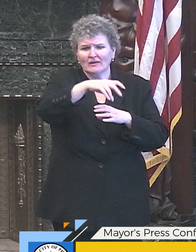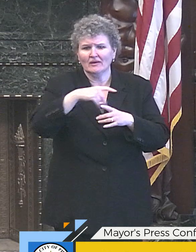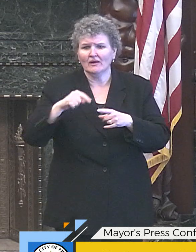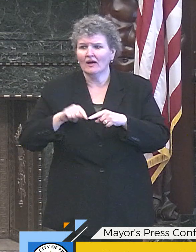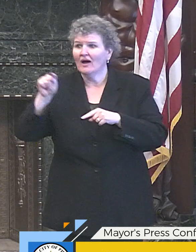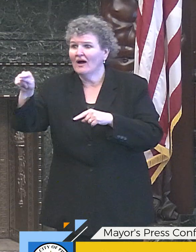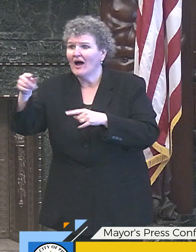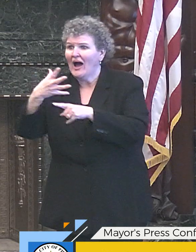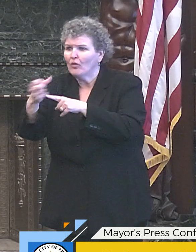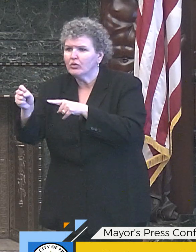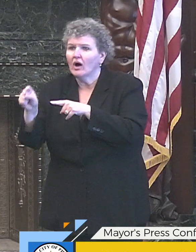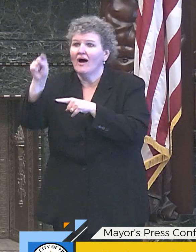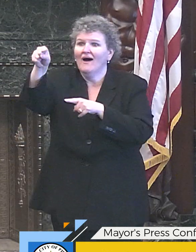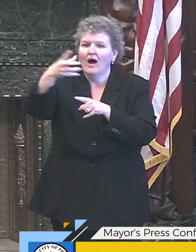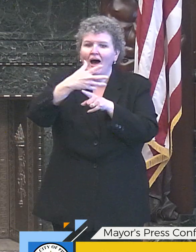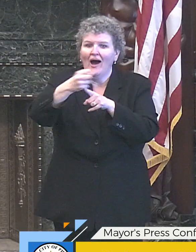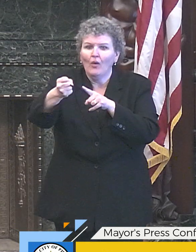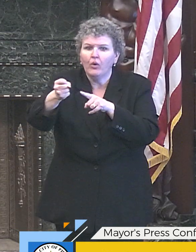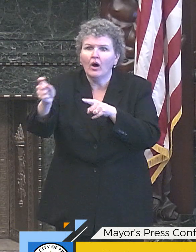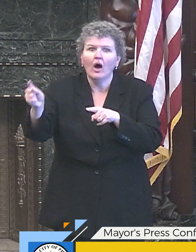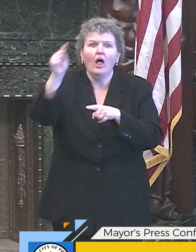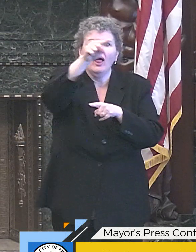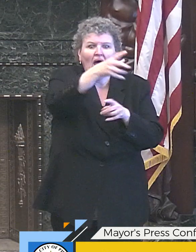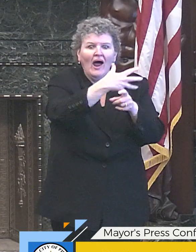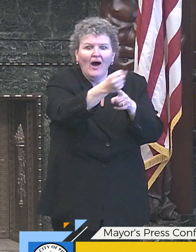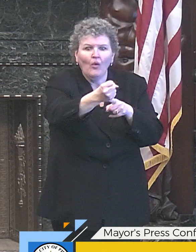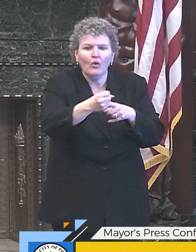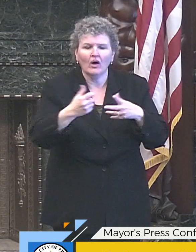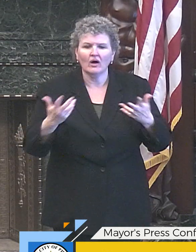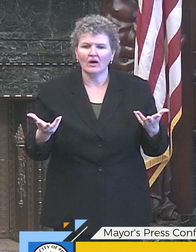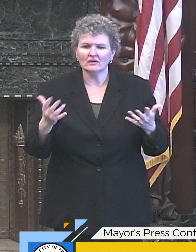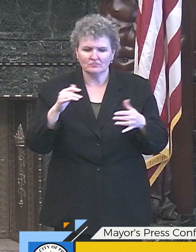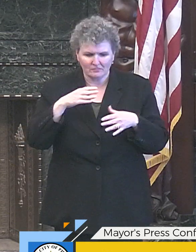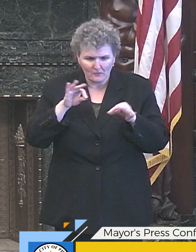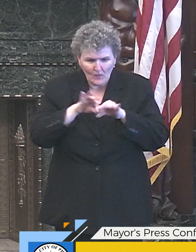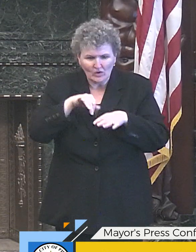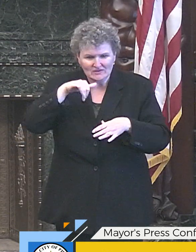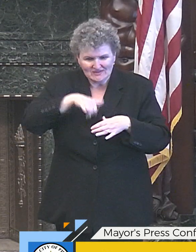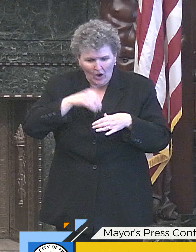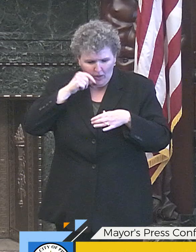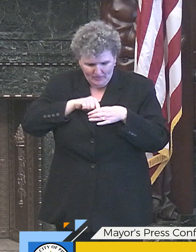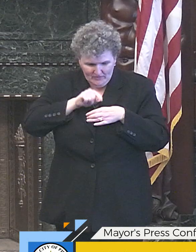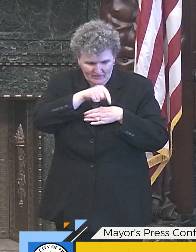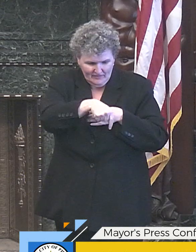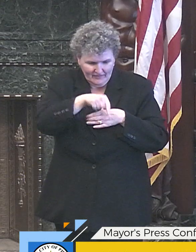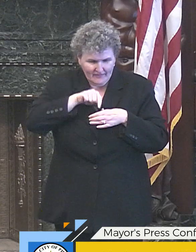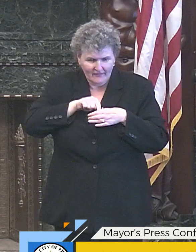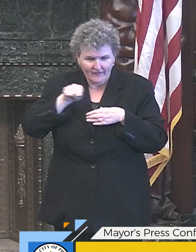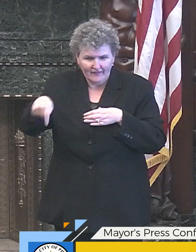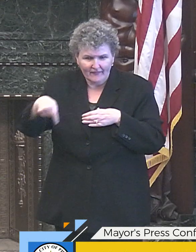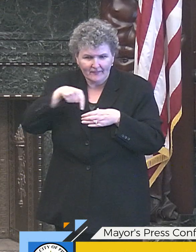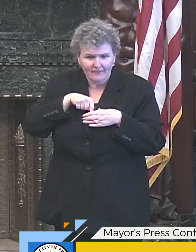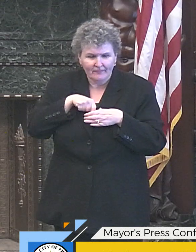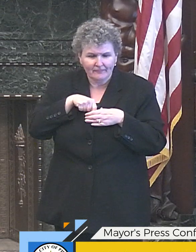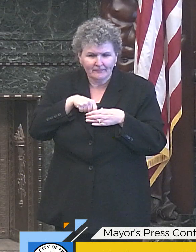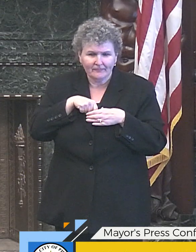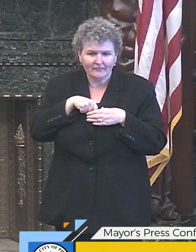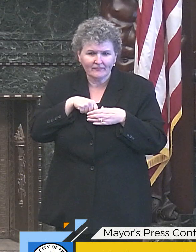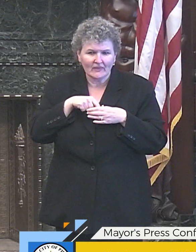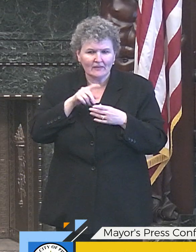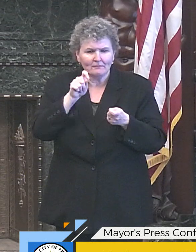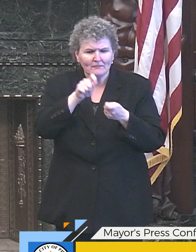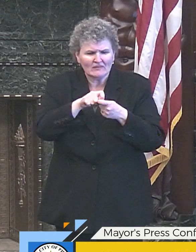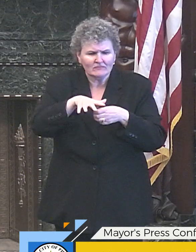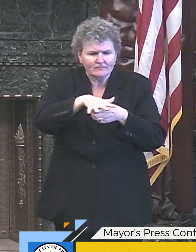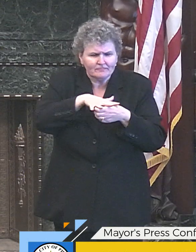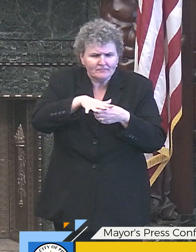stay in that site designated to their neighborhood? Like, how do they handle that? So people aren't, there's not a specific site assigned to